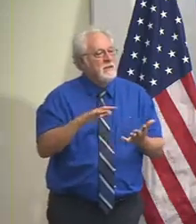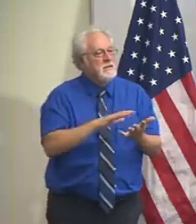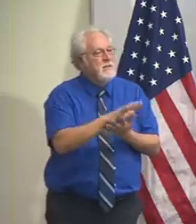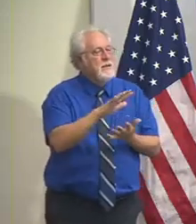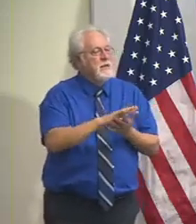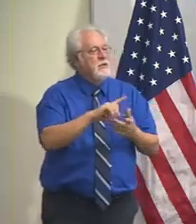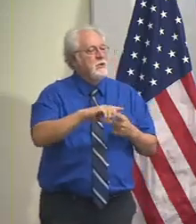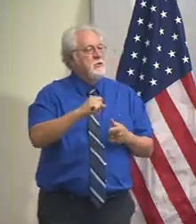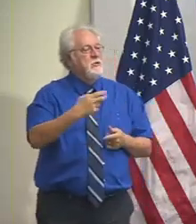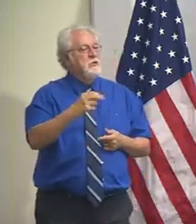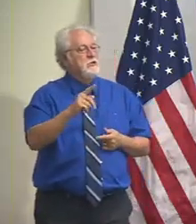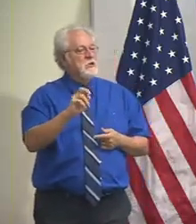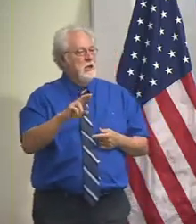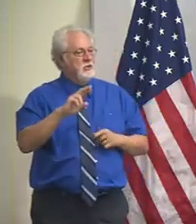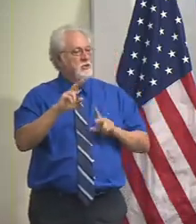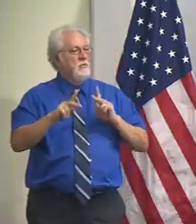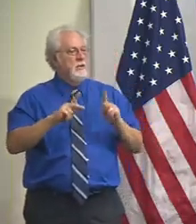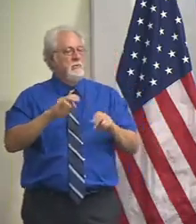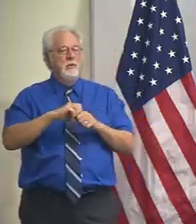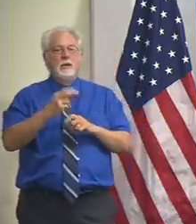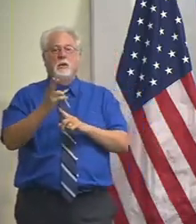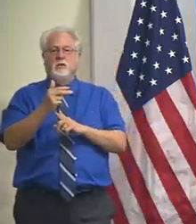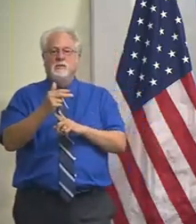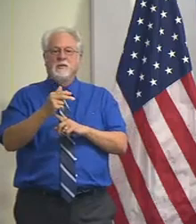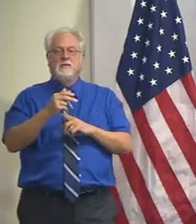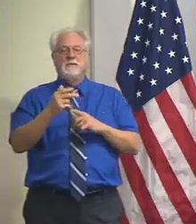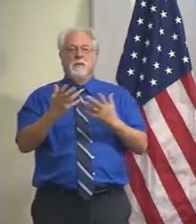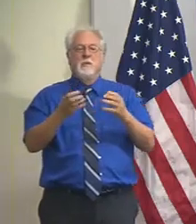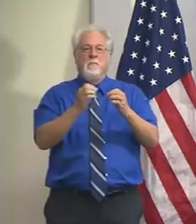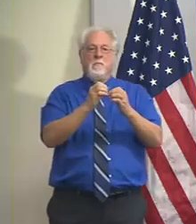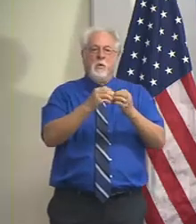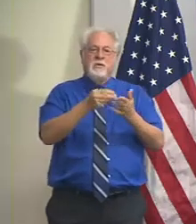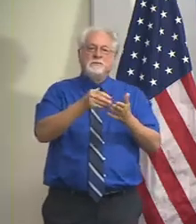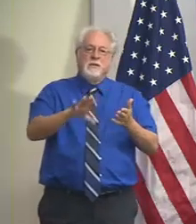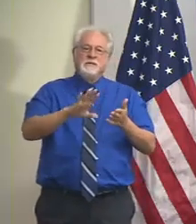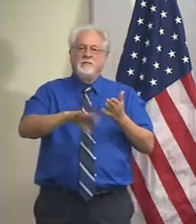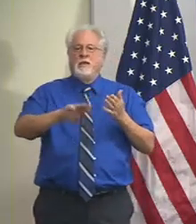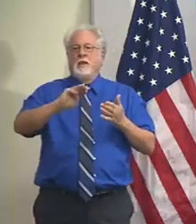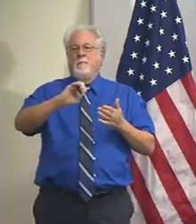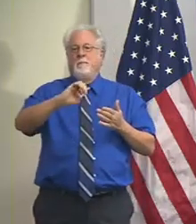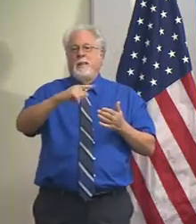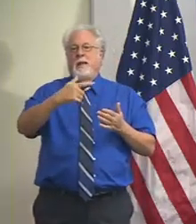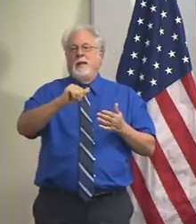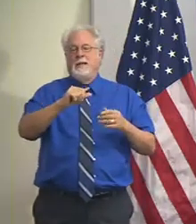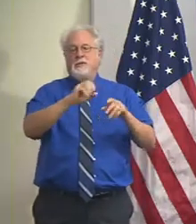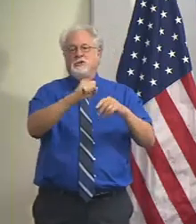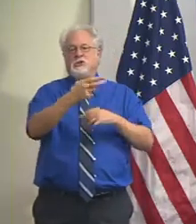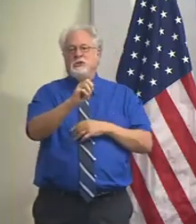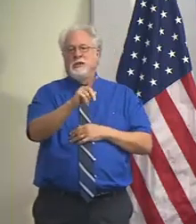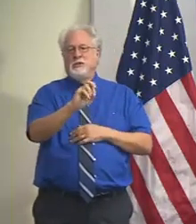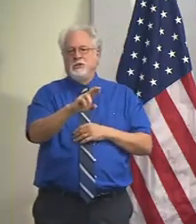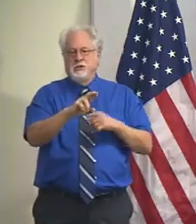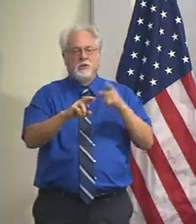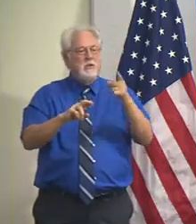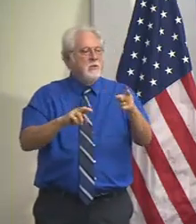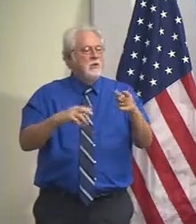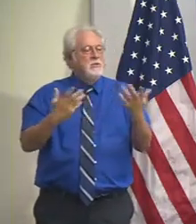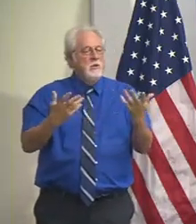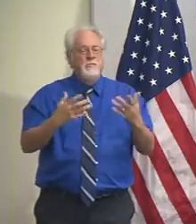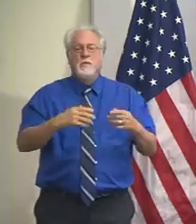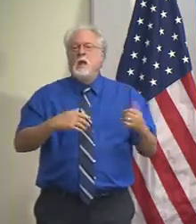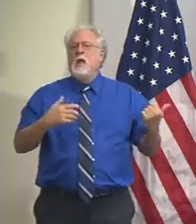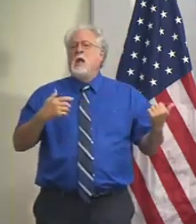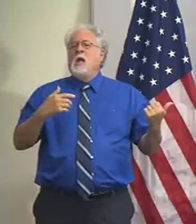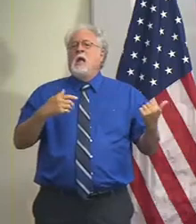sheltering people in hotels and motels? Obviously more expensive than doing the mega shelter, and I guess will most of that be covered by the Fed? Yeah,